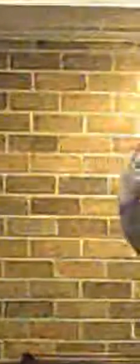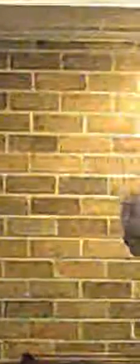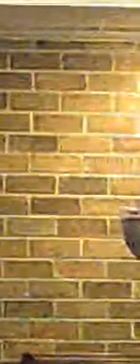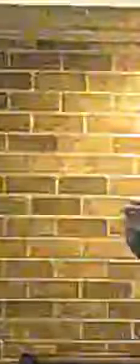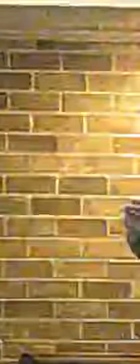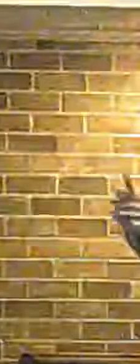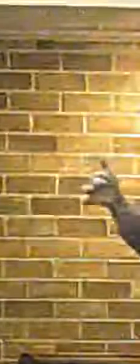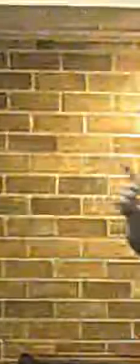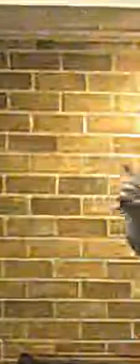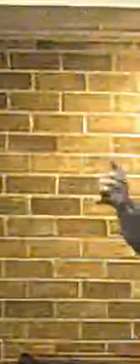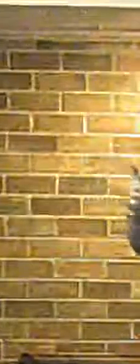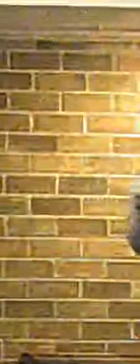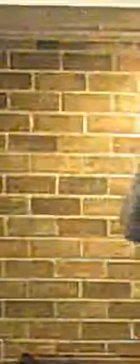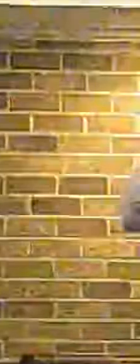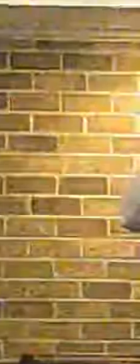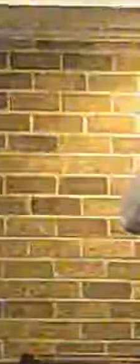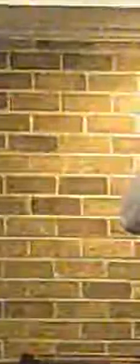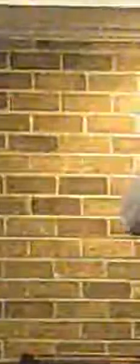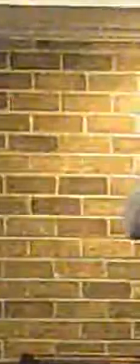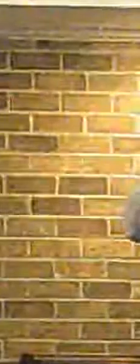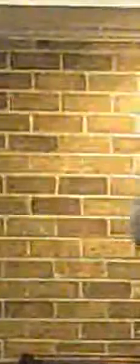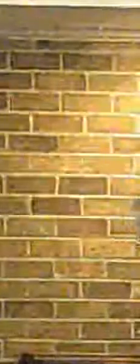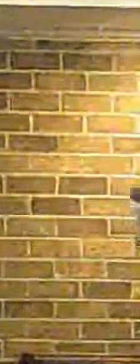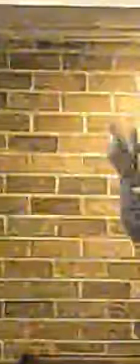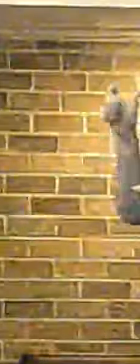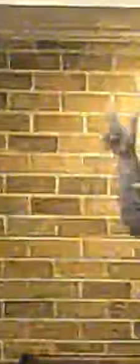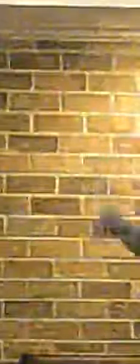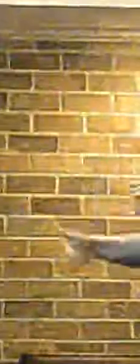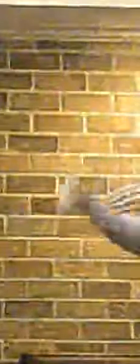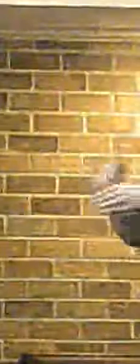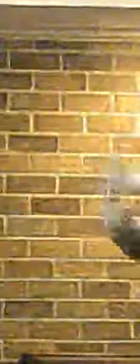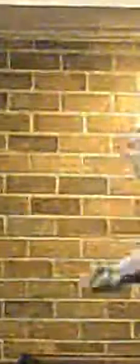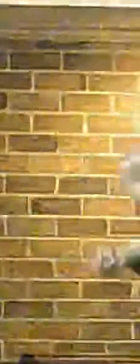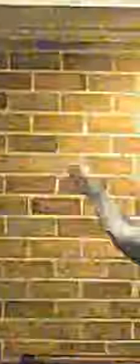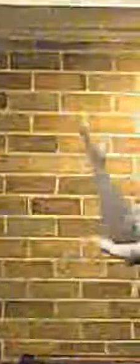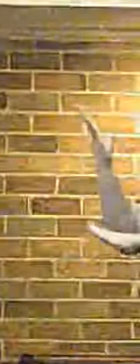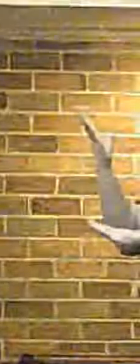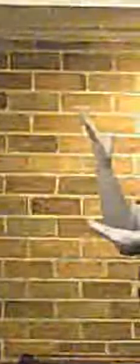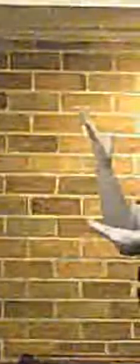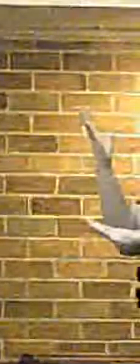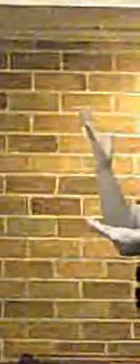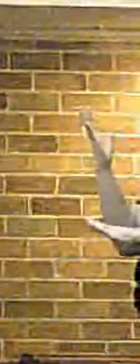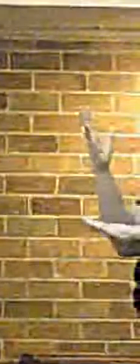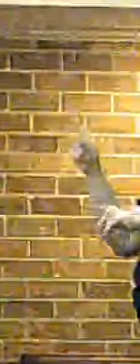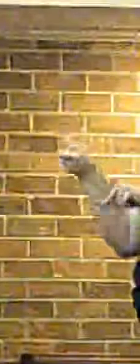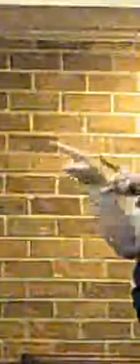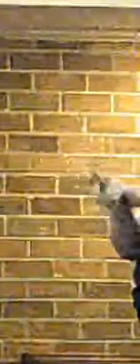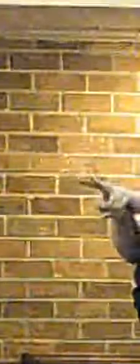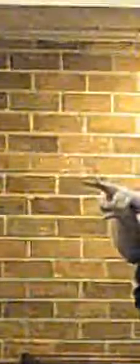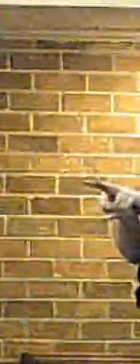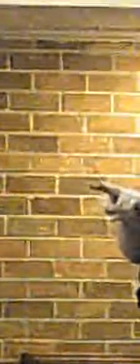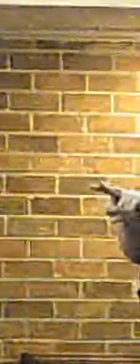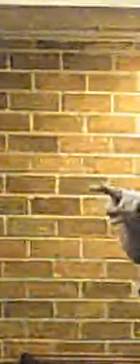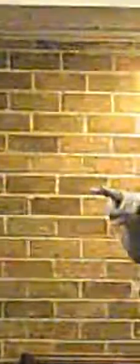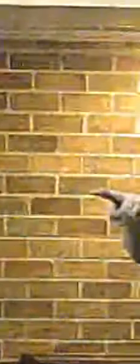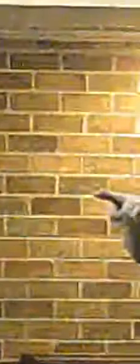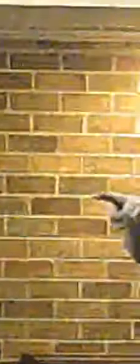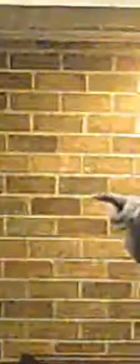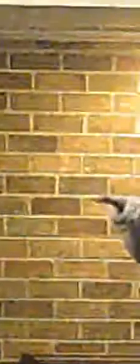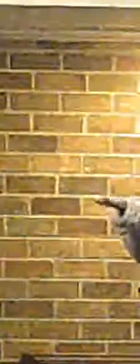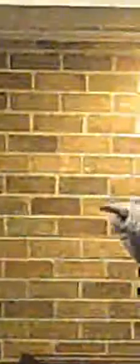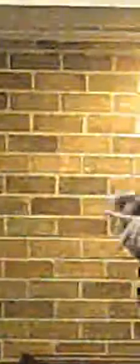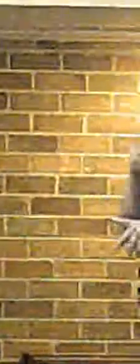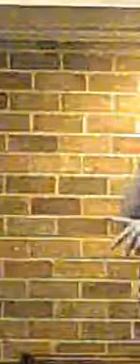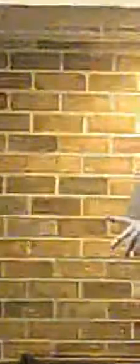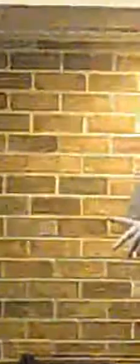confirmed the probability of death of persons involved in fire through the same conclusions. There was a little probability